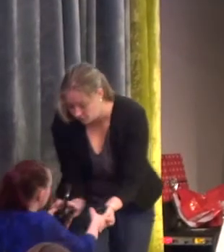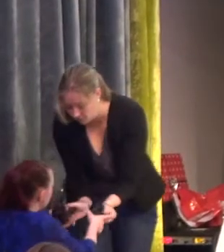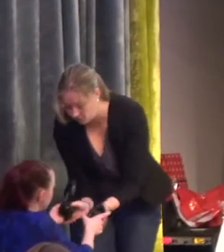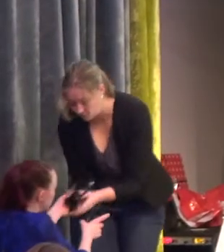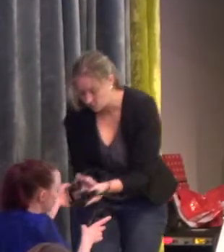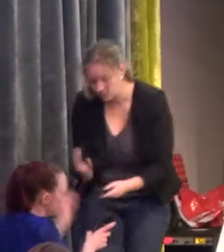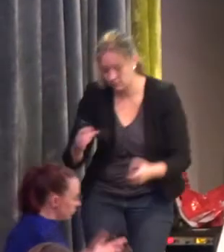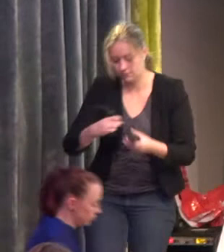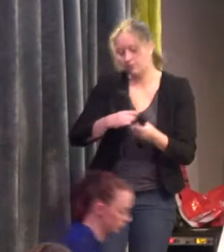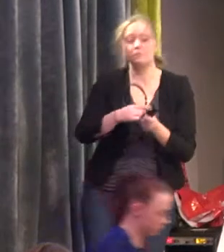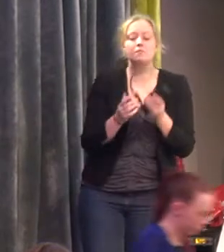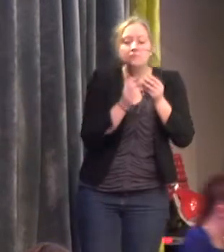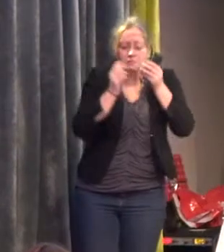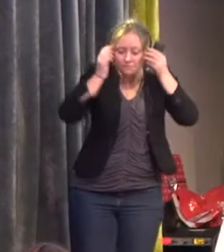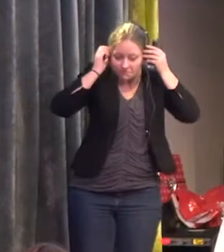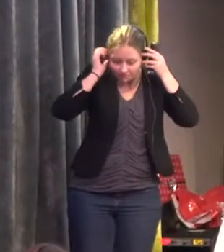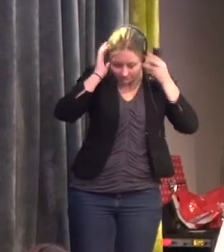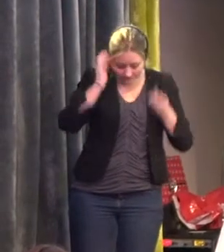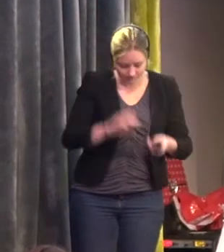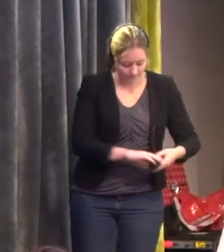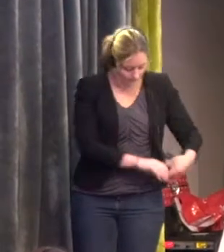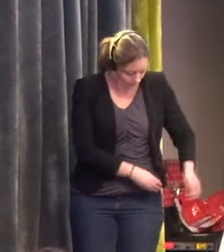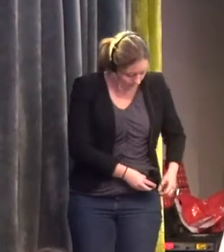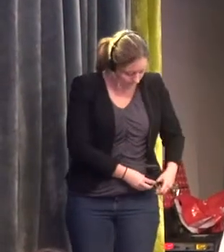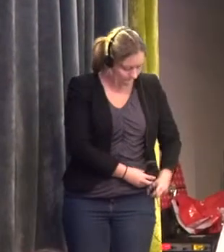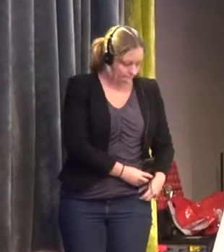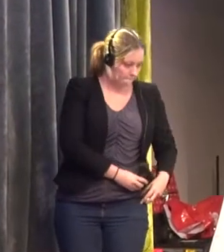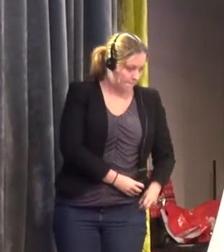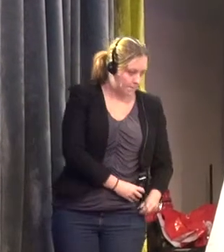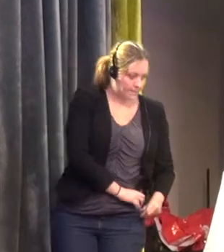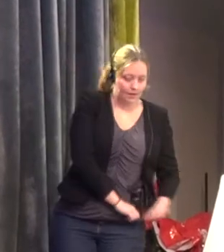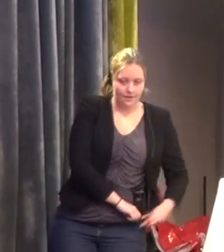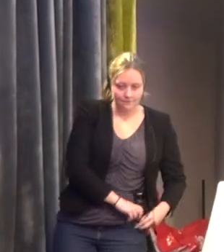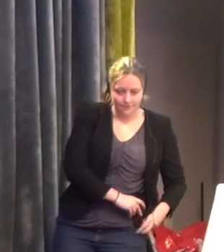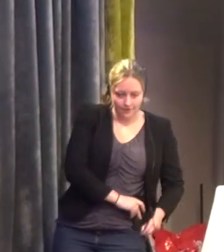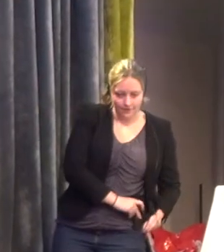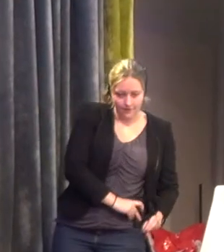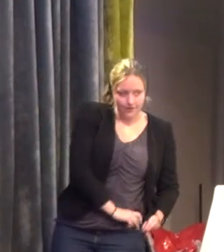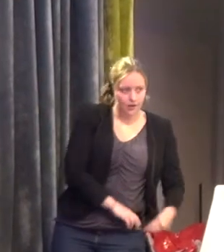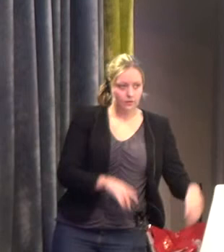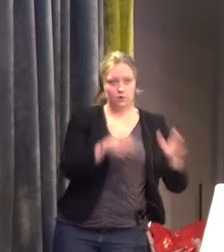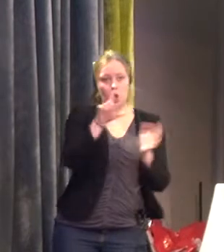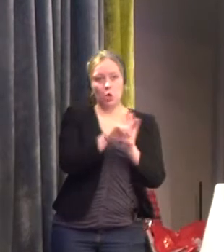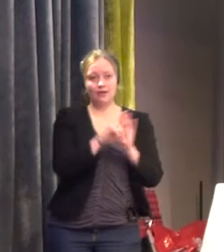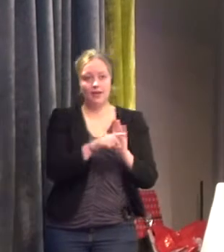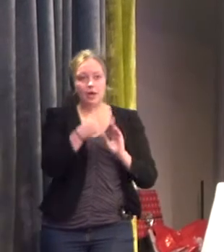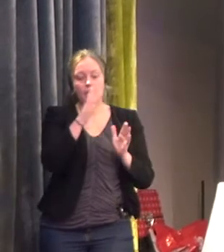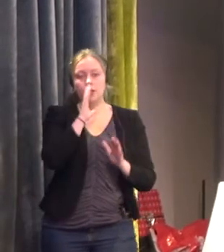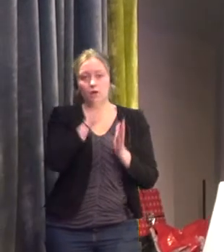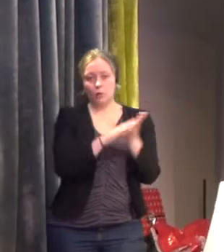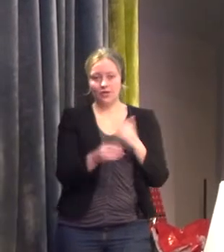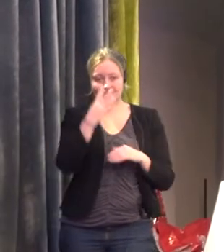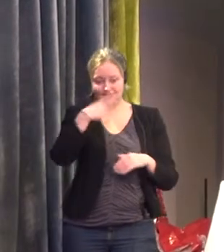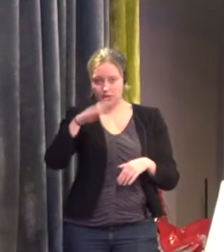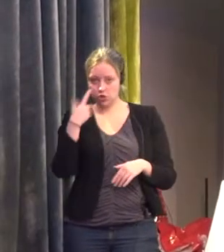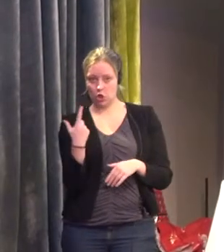those laws. A study by Special Rapporteur Leandro Despuey in 1997 showed that over a